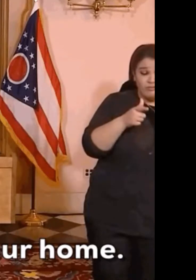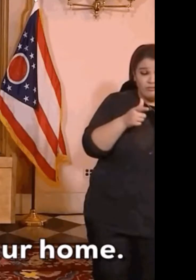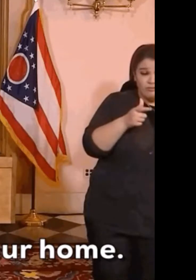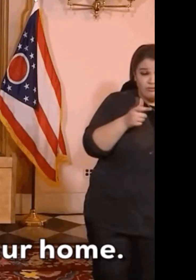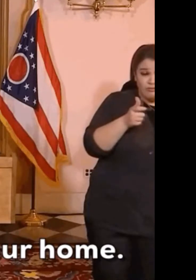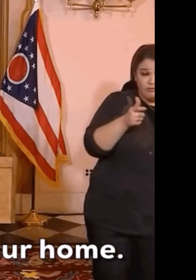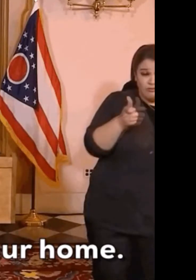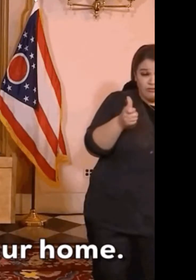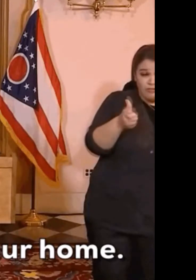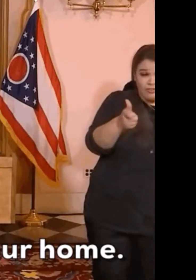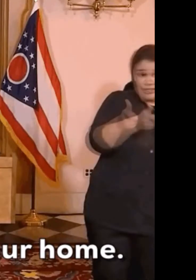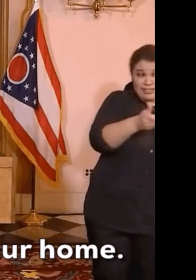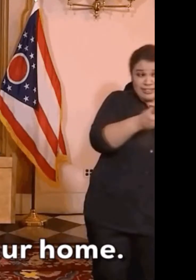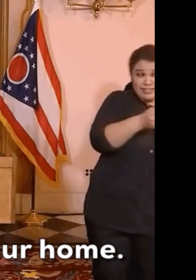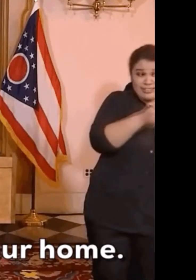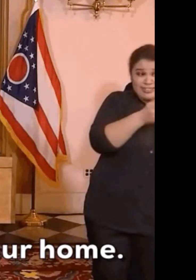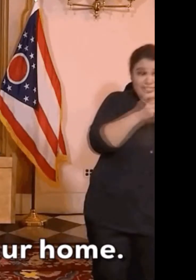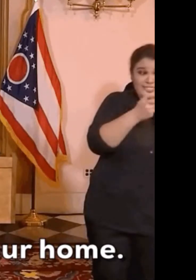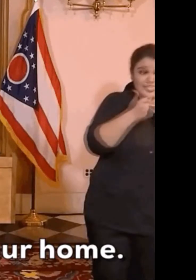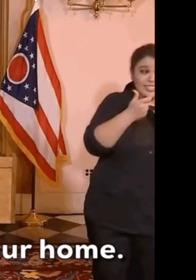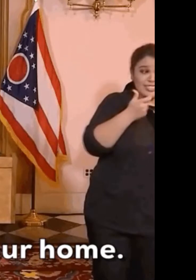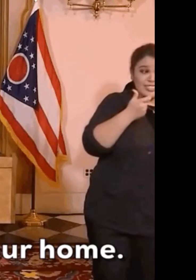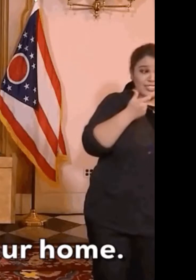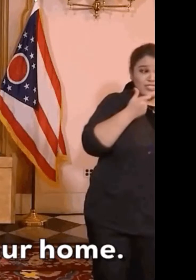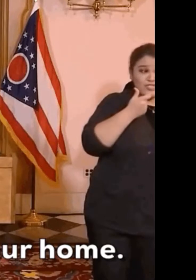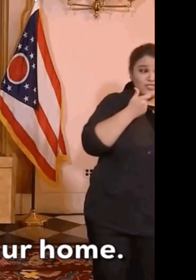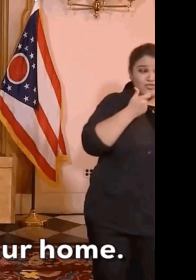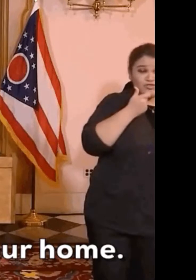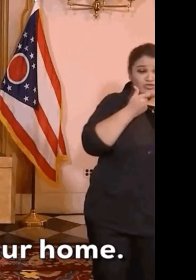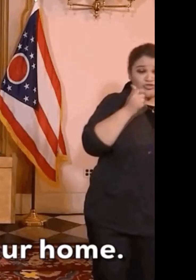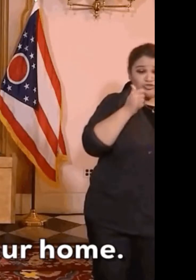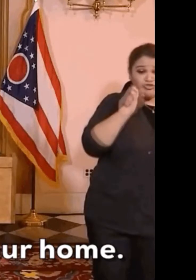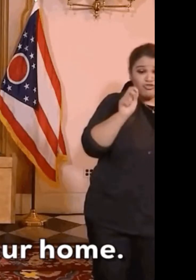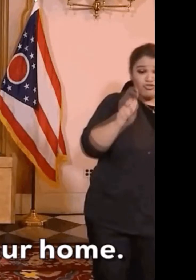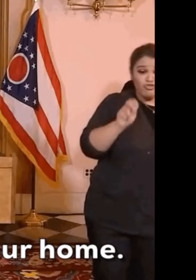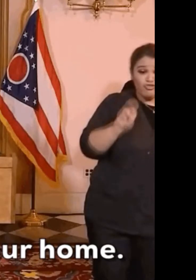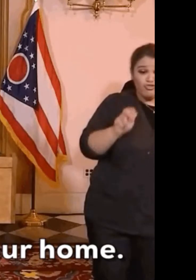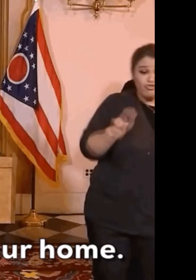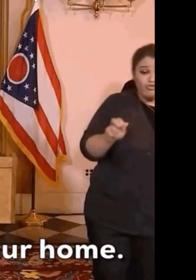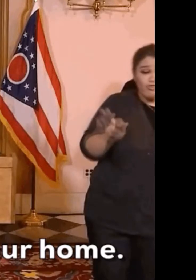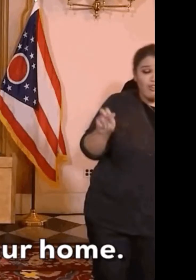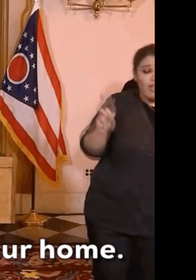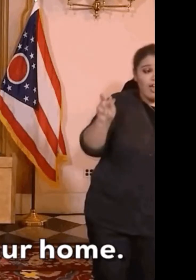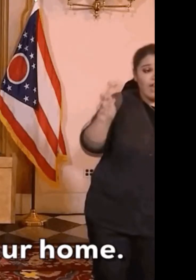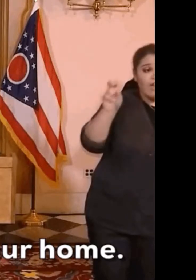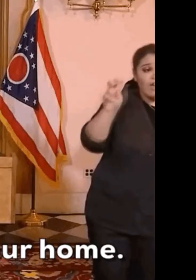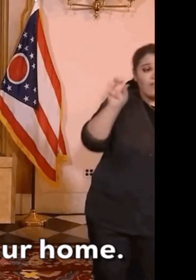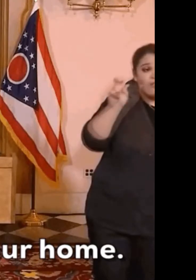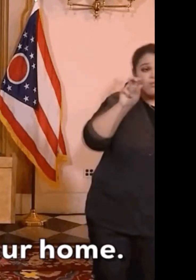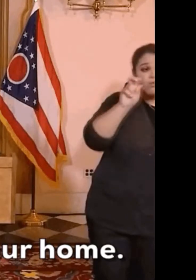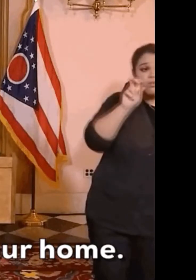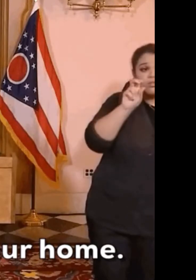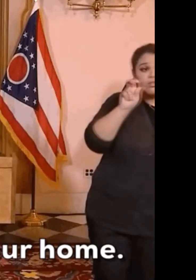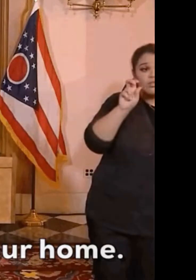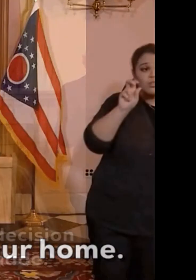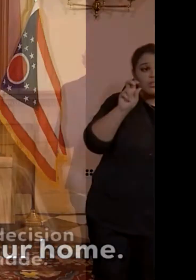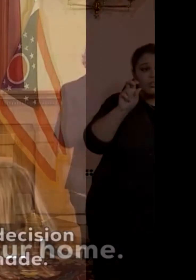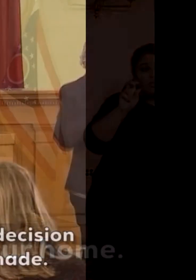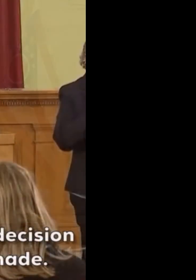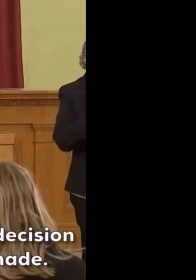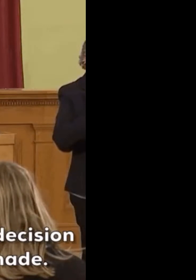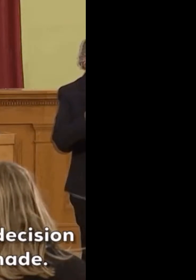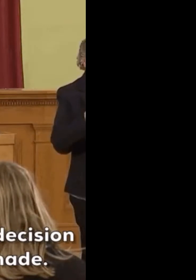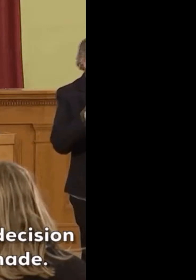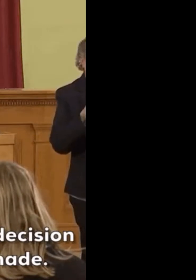spoken with has been able to get through by phone to Ohio Department of Job and Family Services to address unemployment issues. As far as your